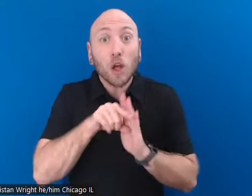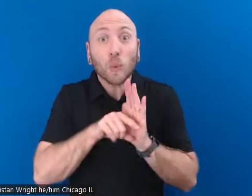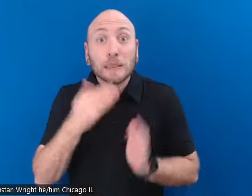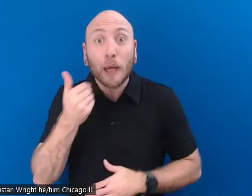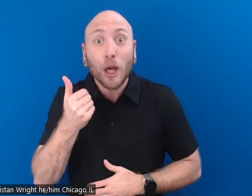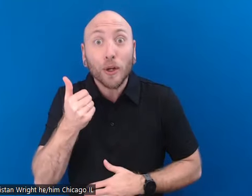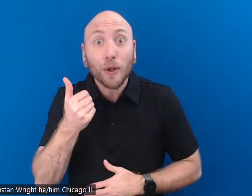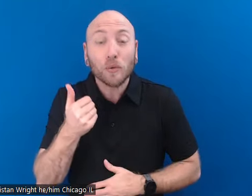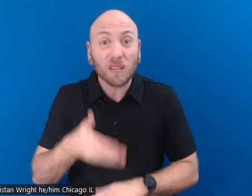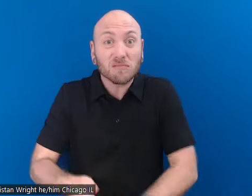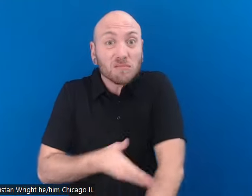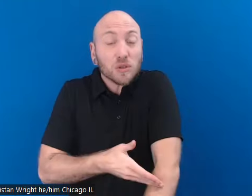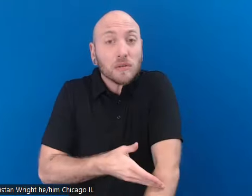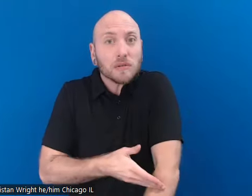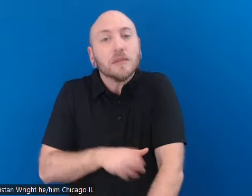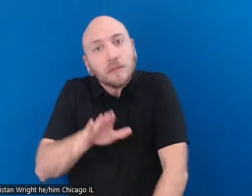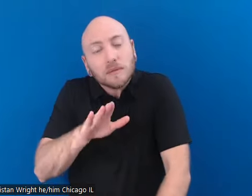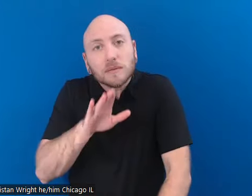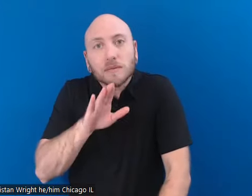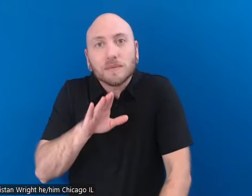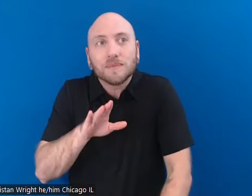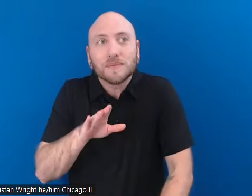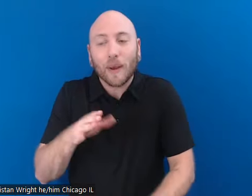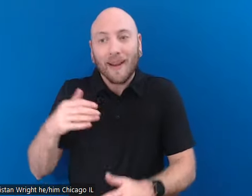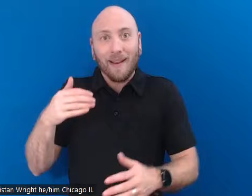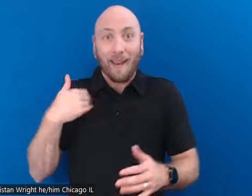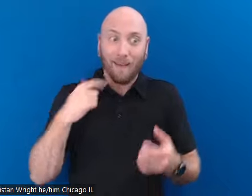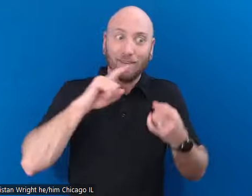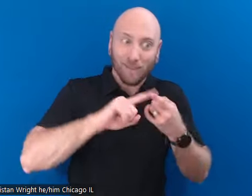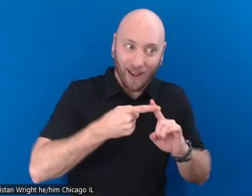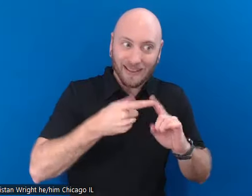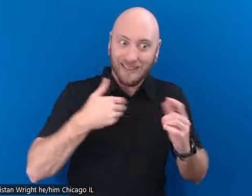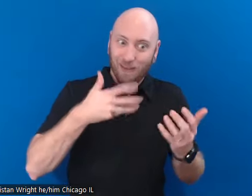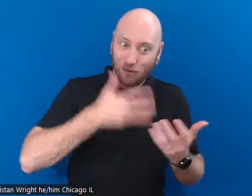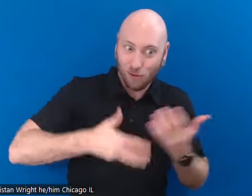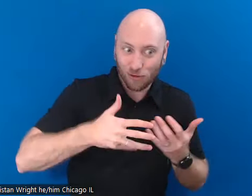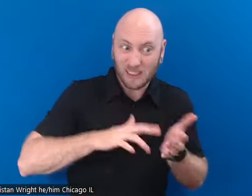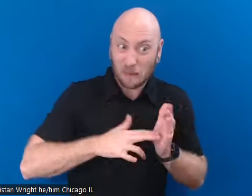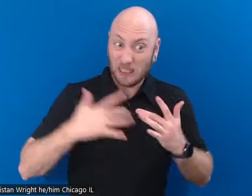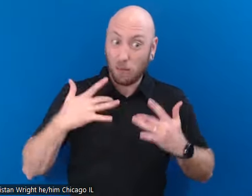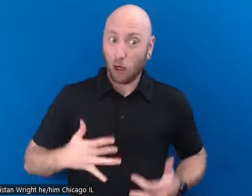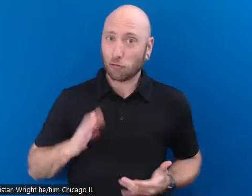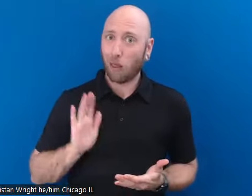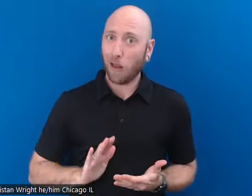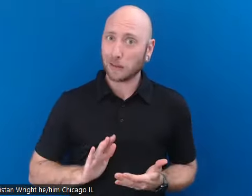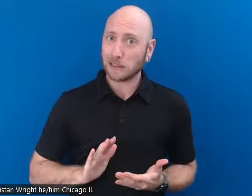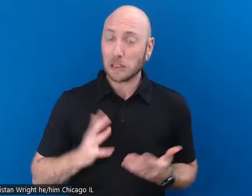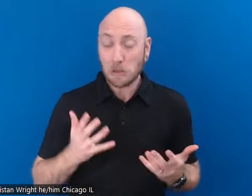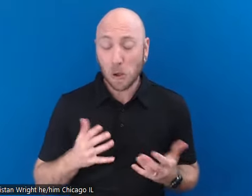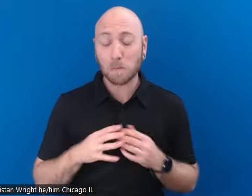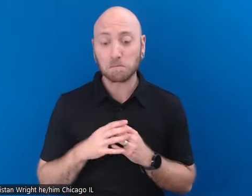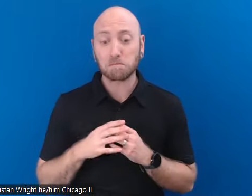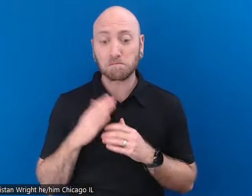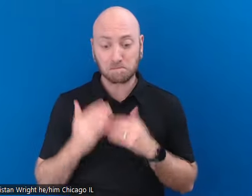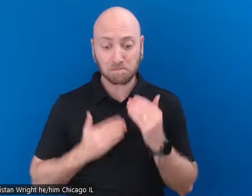depression, wasn't quite as bad because of having friends and a social life. And during my high school